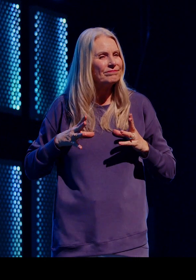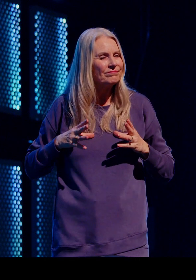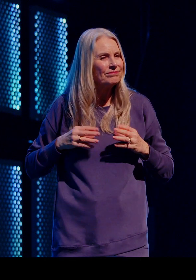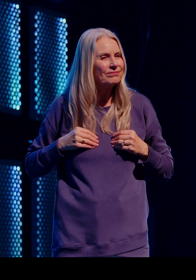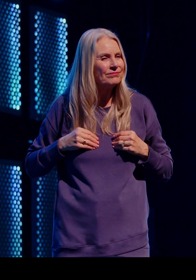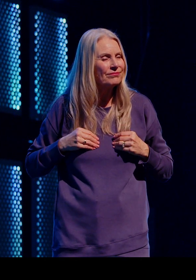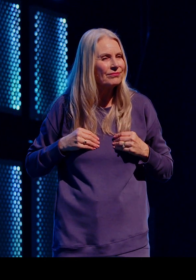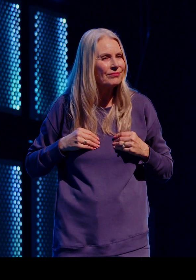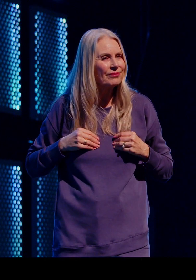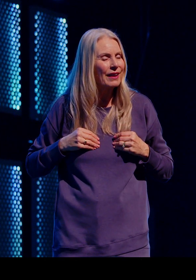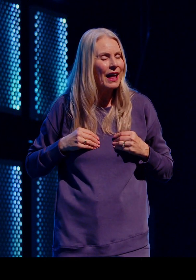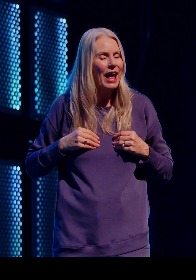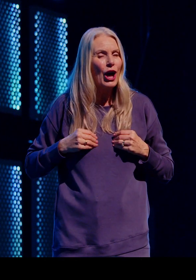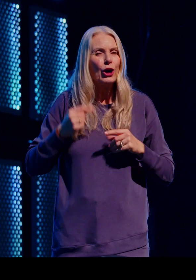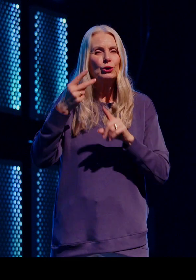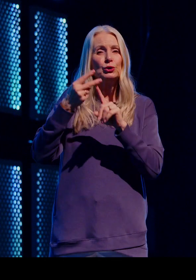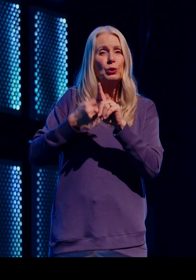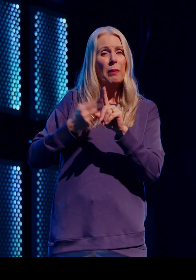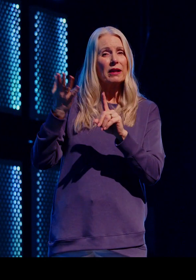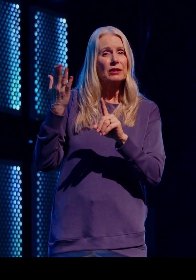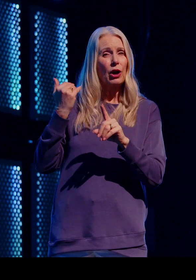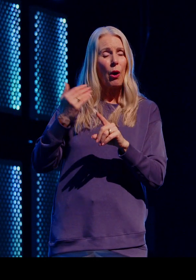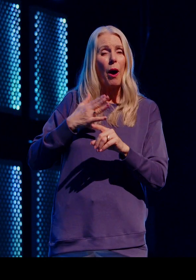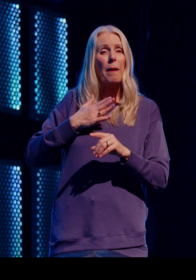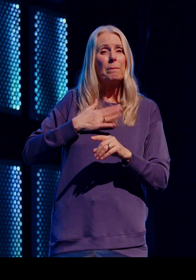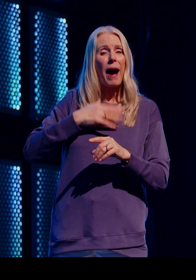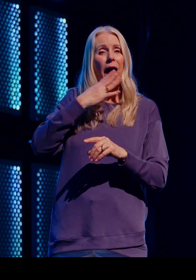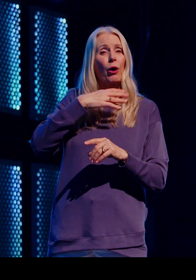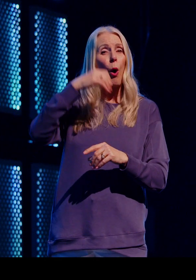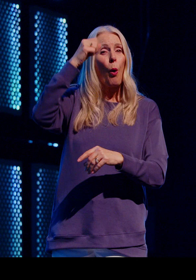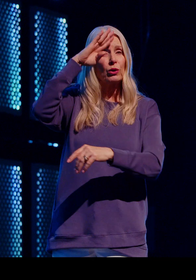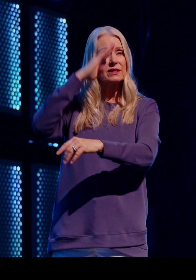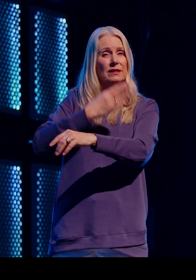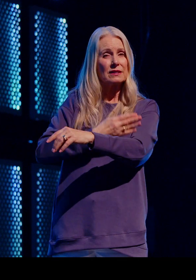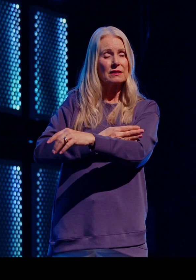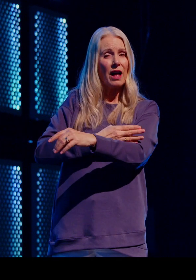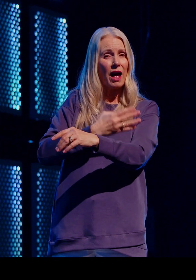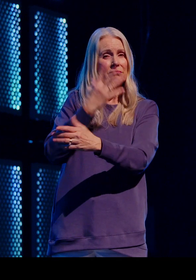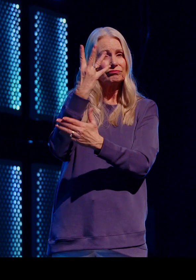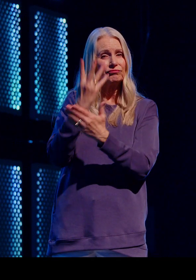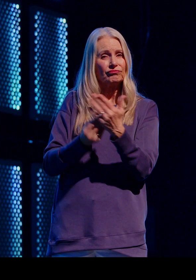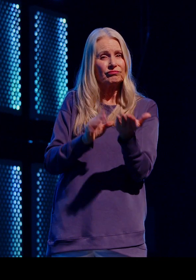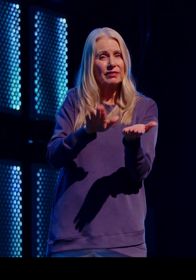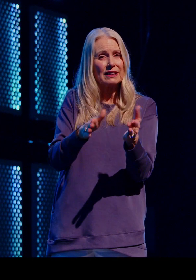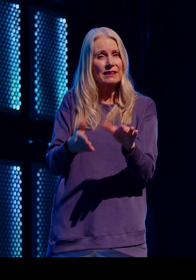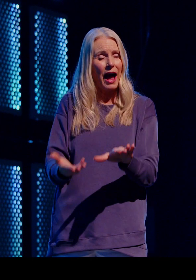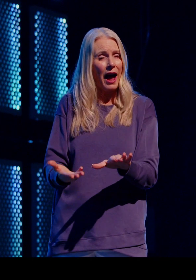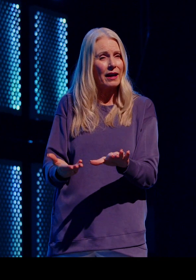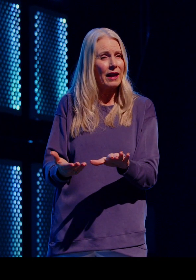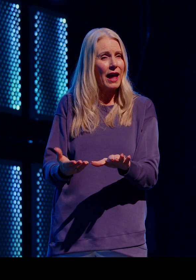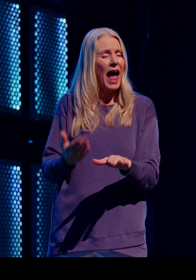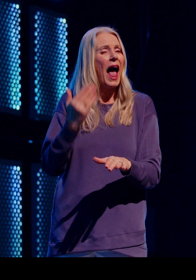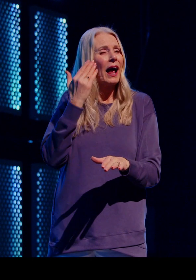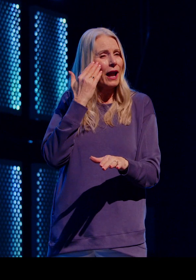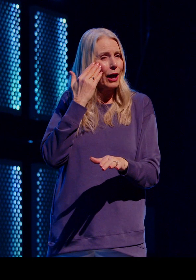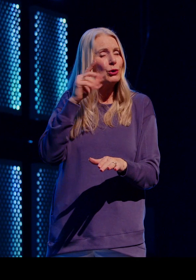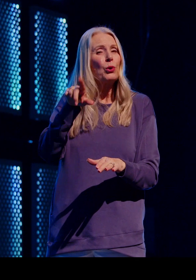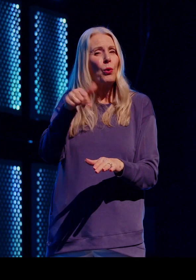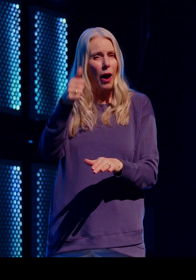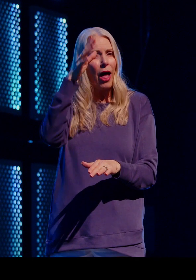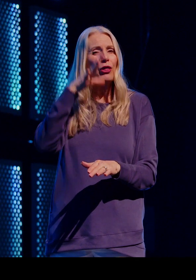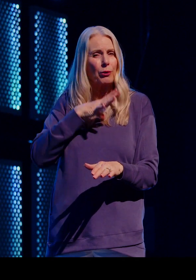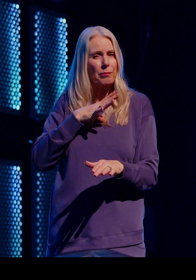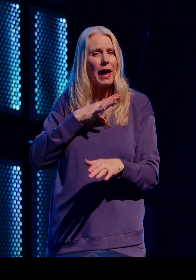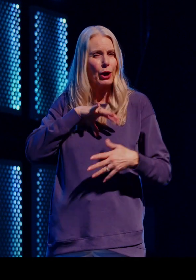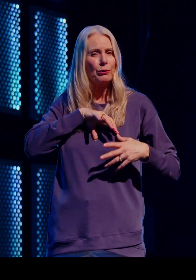I lost my oldest son. And I knew that this heart that I felt, there was other men that was there that was hurting too.